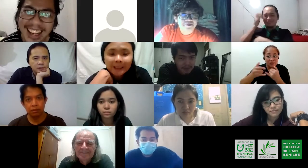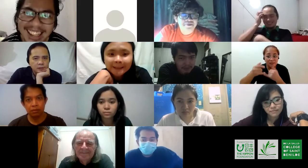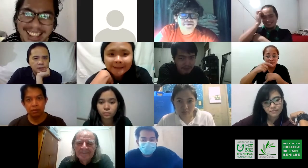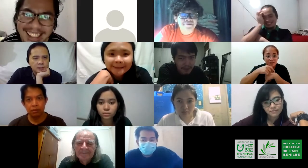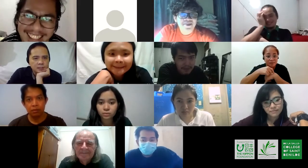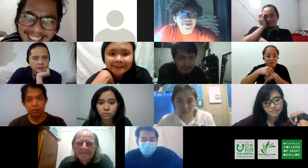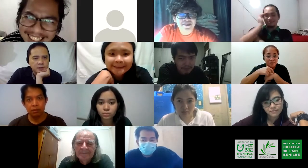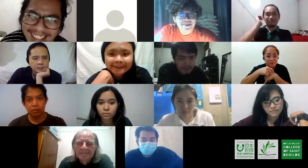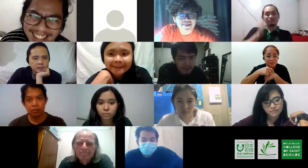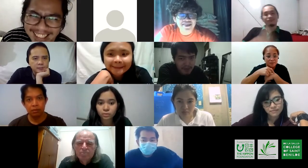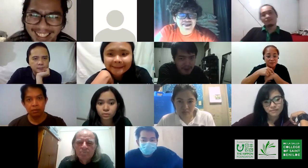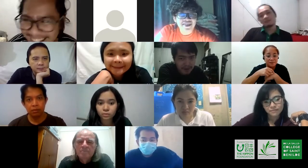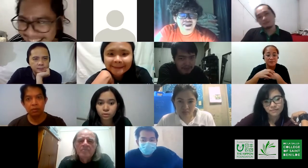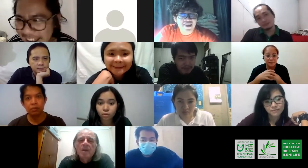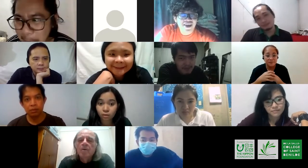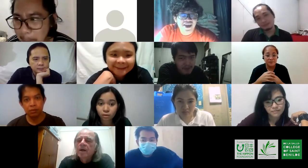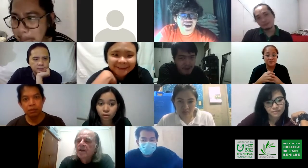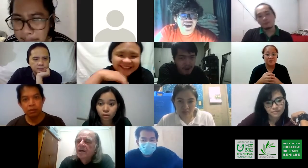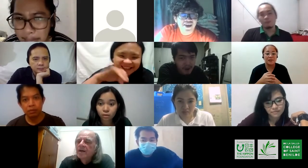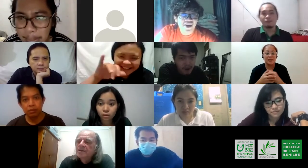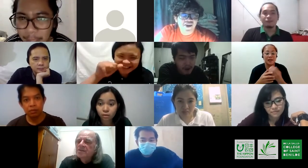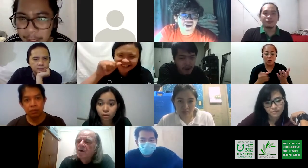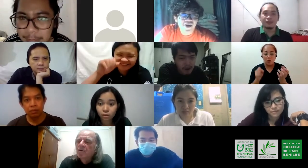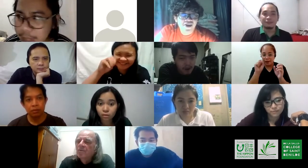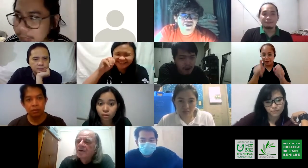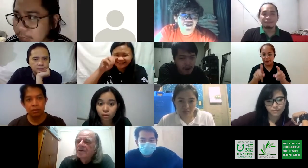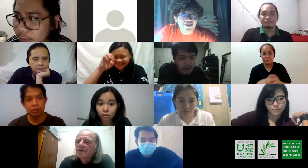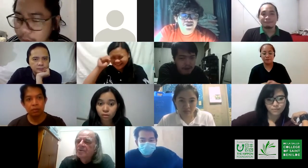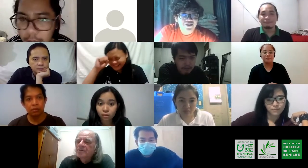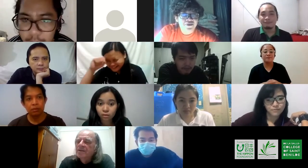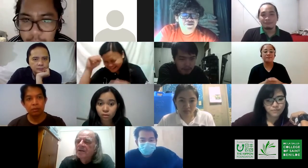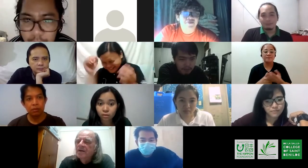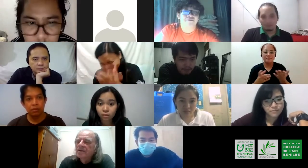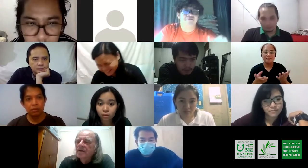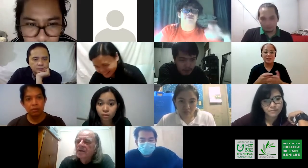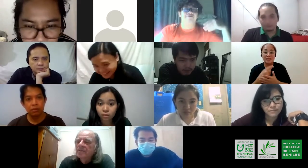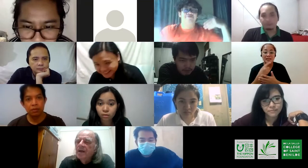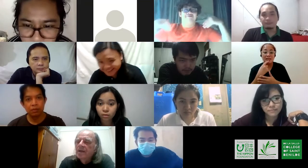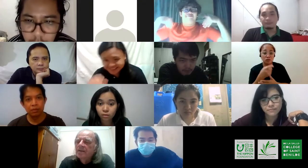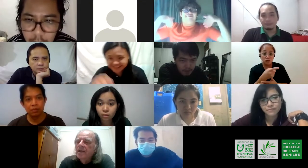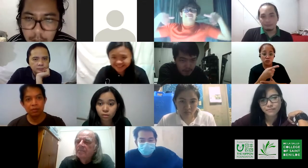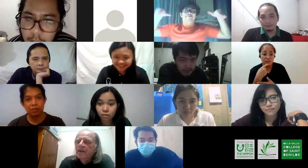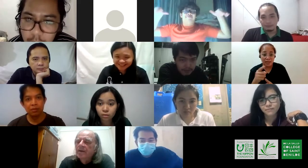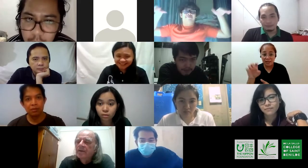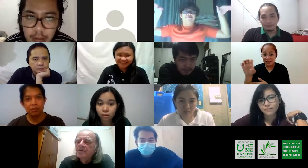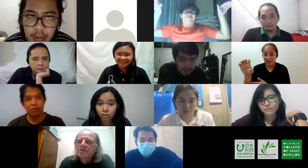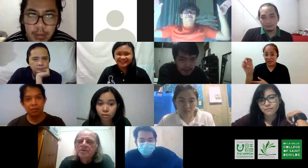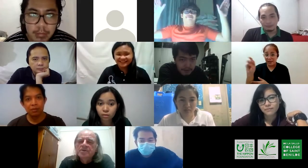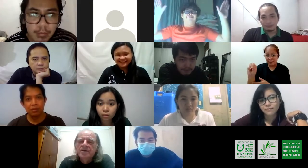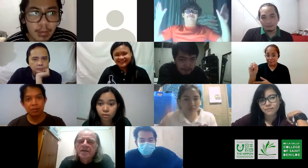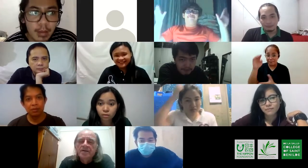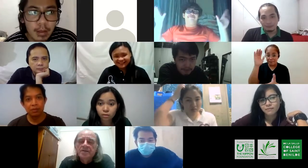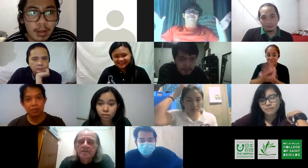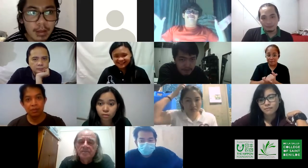Yes, that's right, sir. Okay, so you said that E.M. Gallaudet married Susan Dennison,